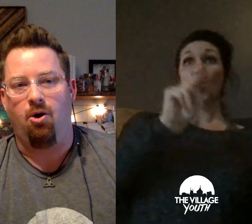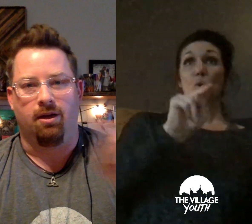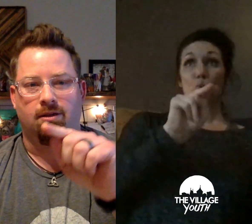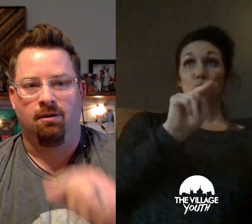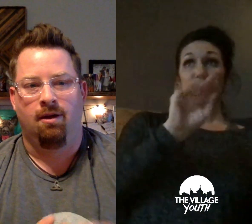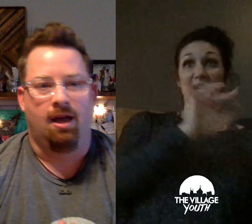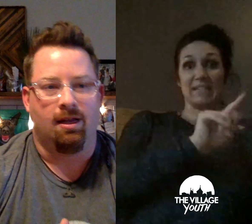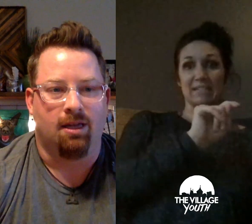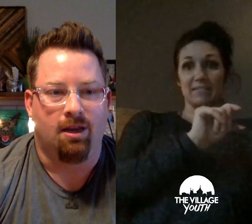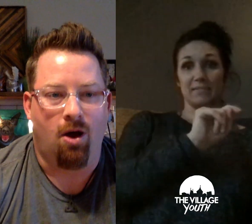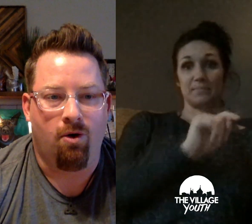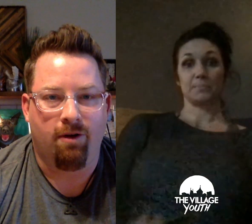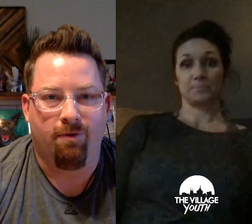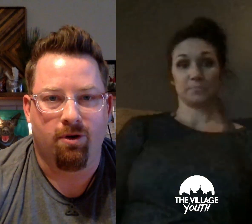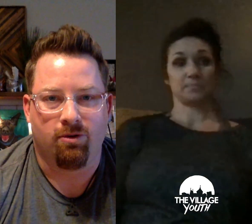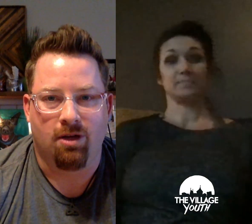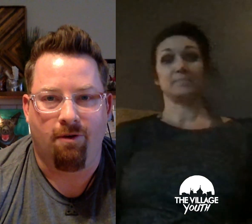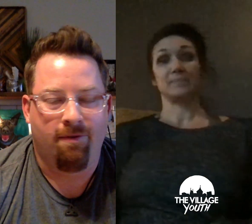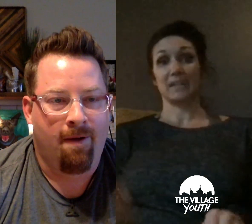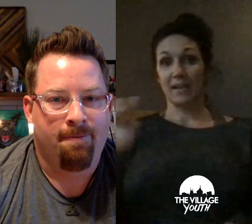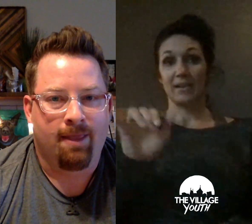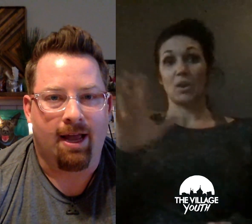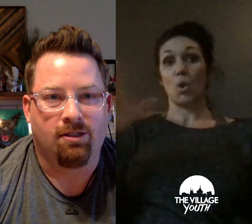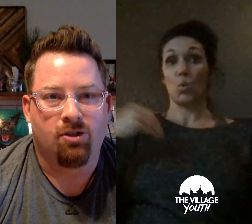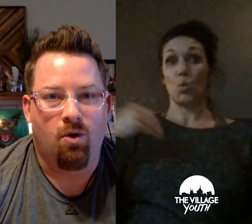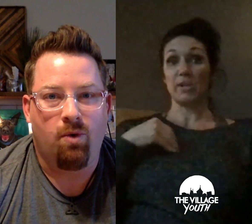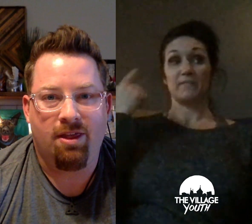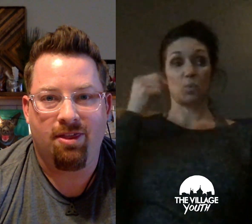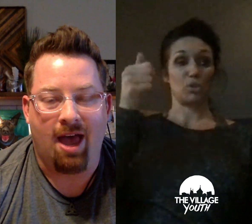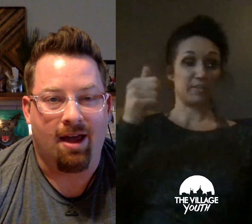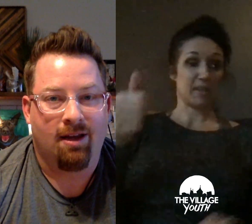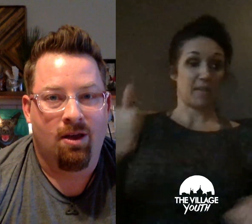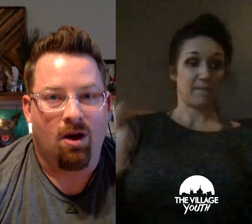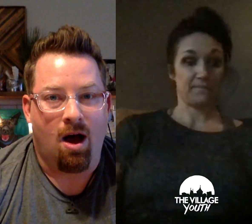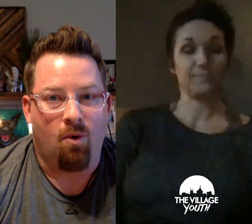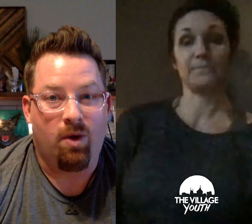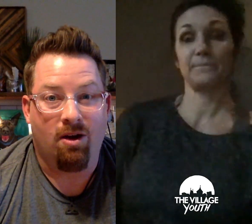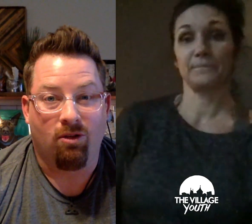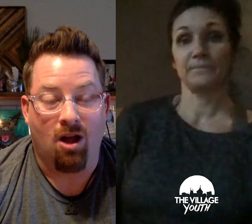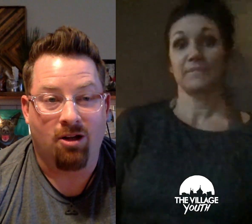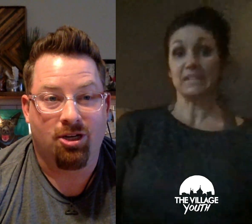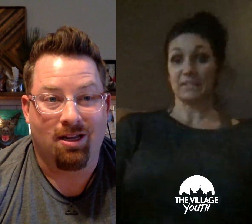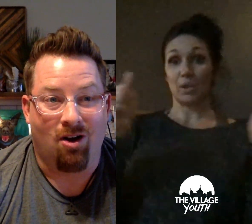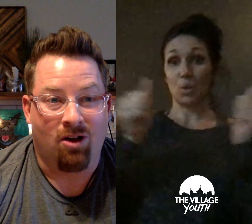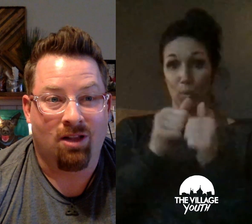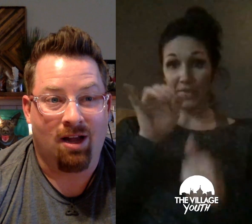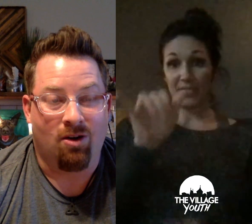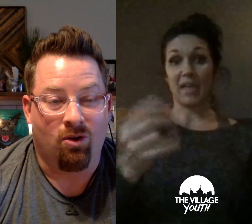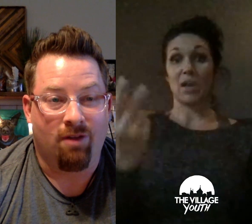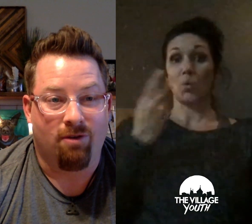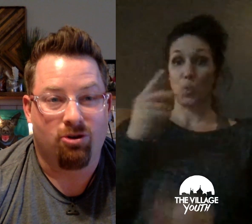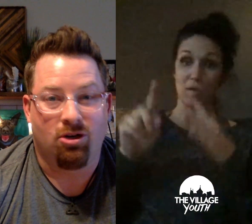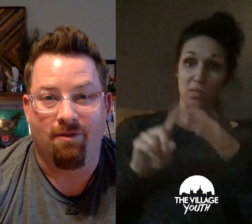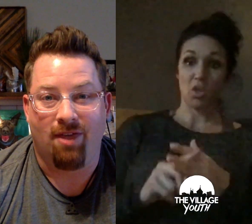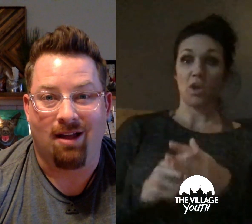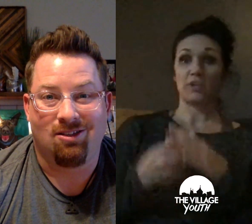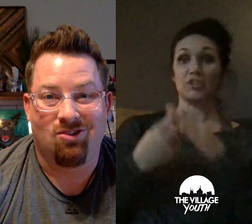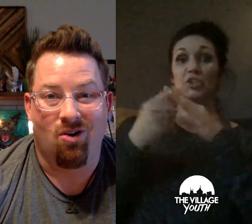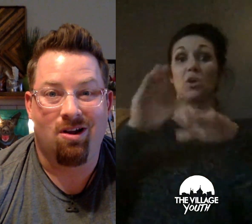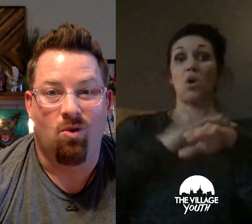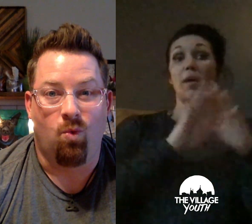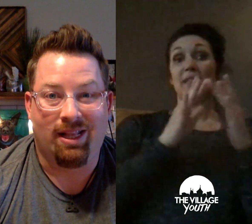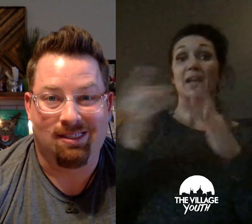ONWIT. Own It. As in, own it for yourself. And so with that, we are launching an online-only version of